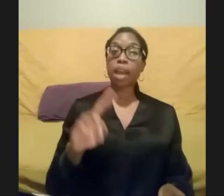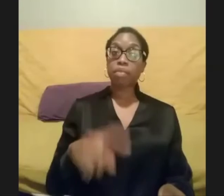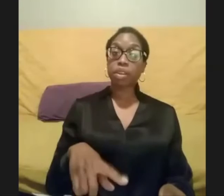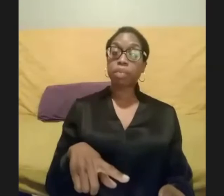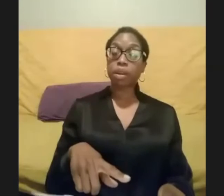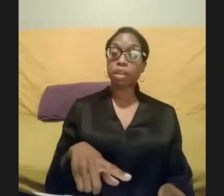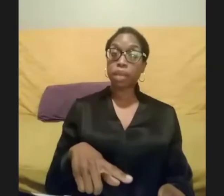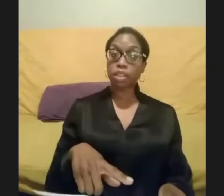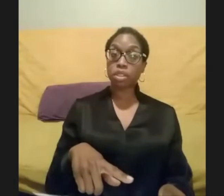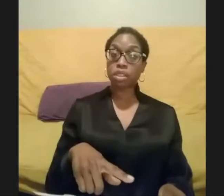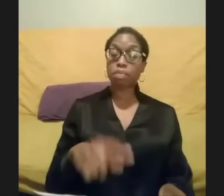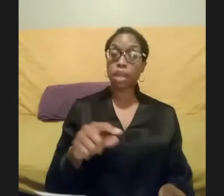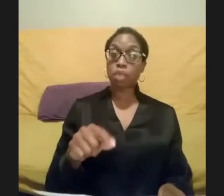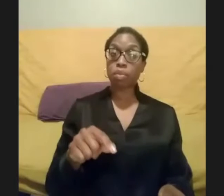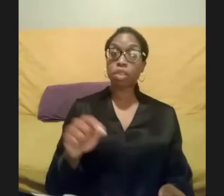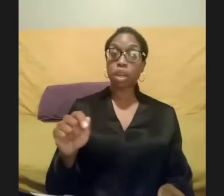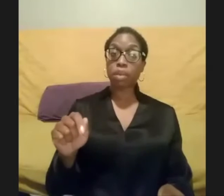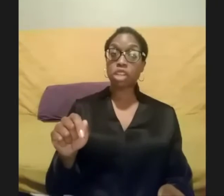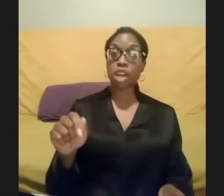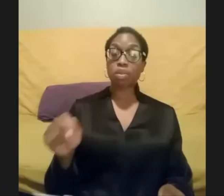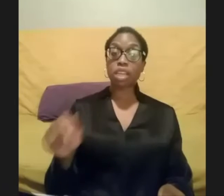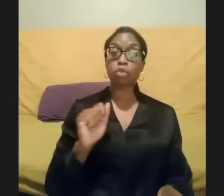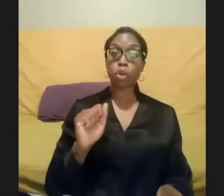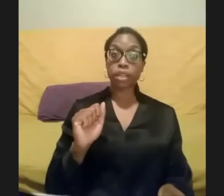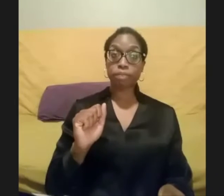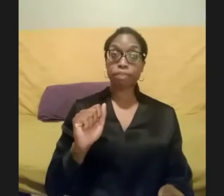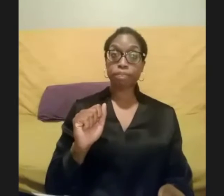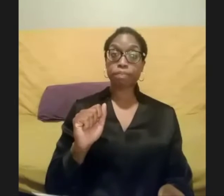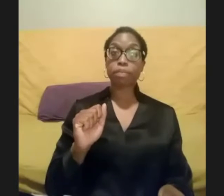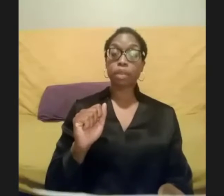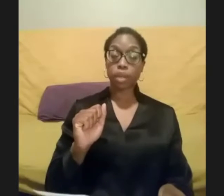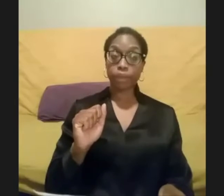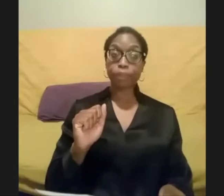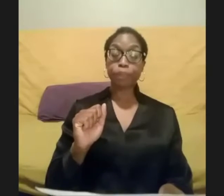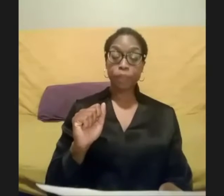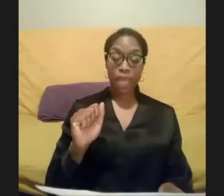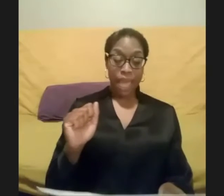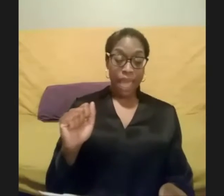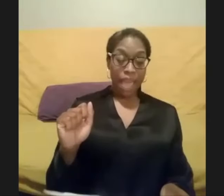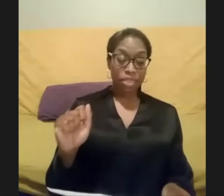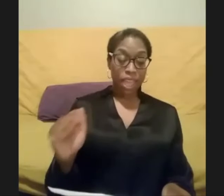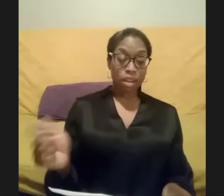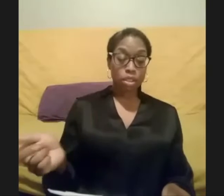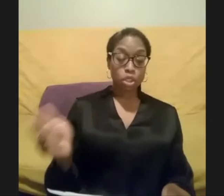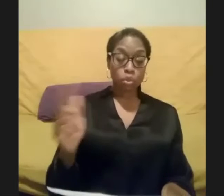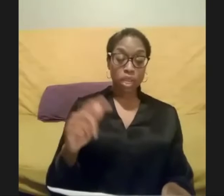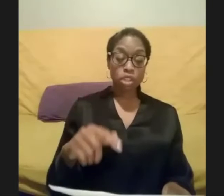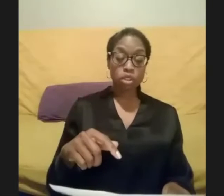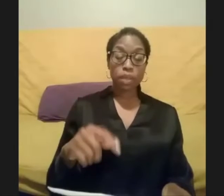African American patients, men and women, the recommendation now is age 40. Okay. And then screening should be